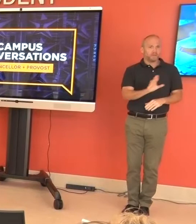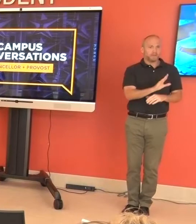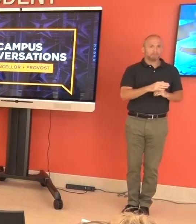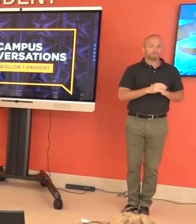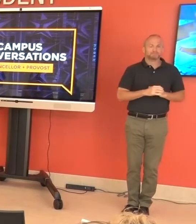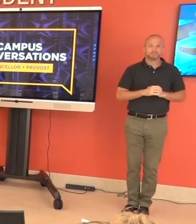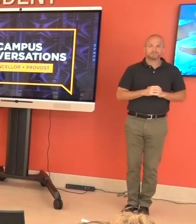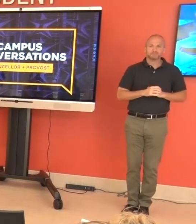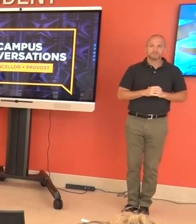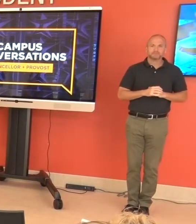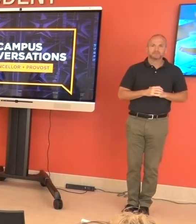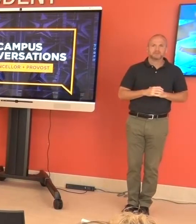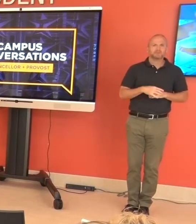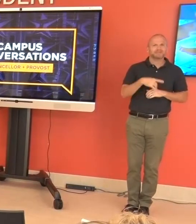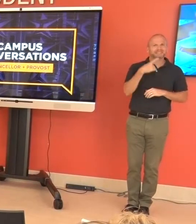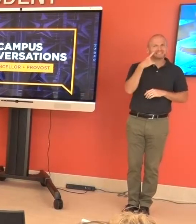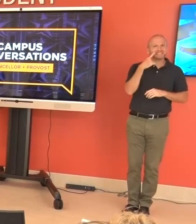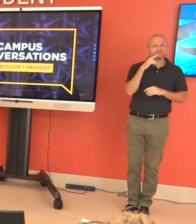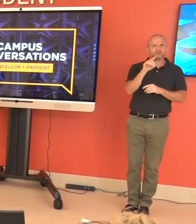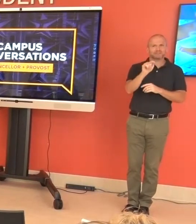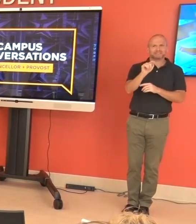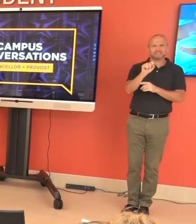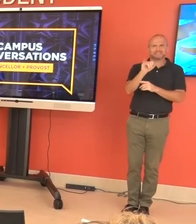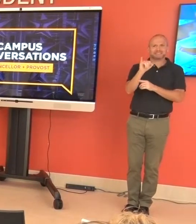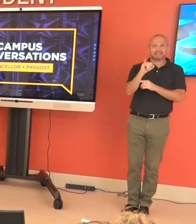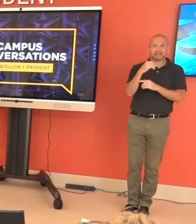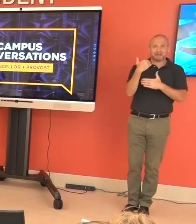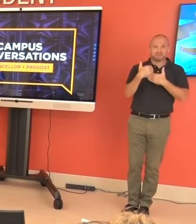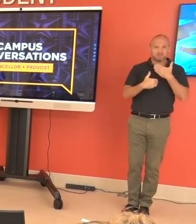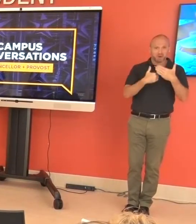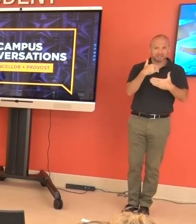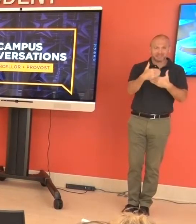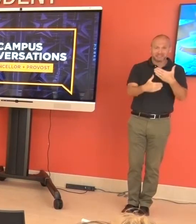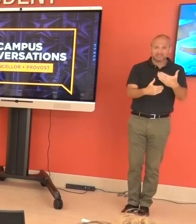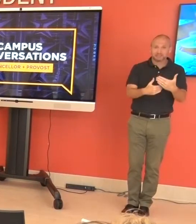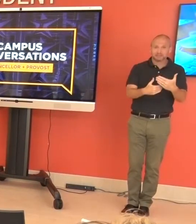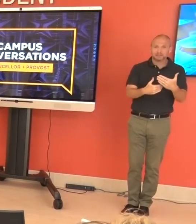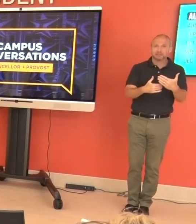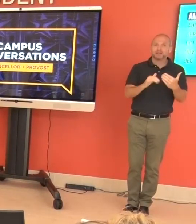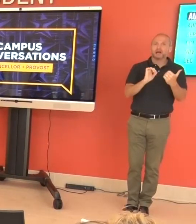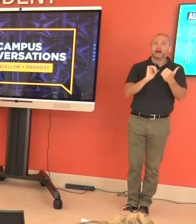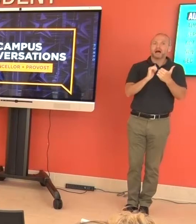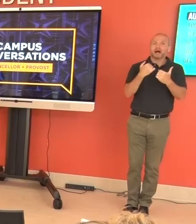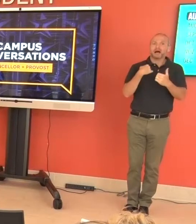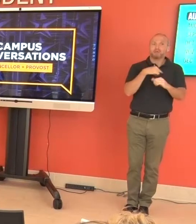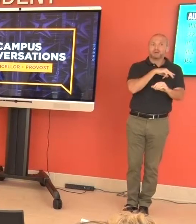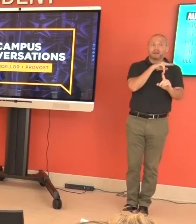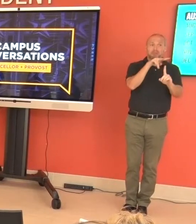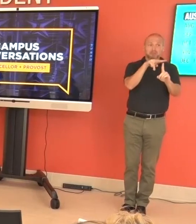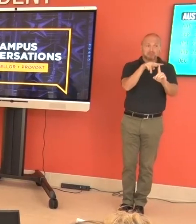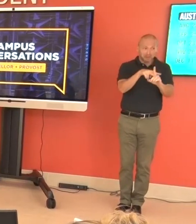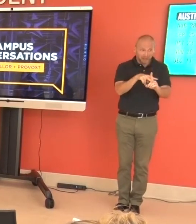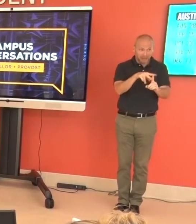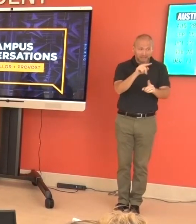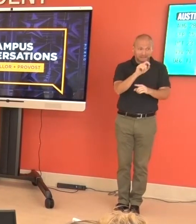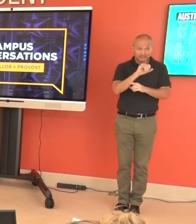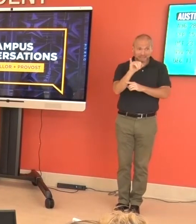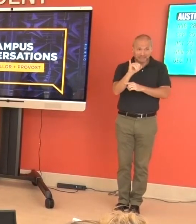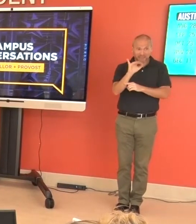think about, for TSI processing, how we apply that is an ACC